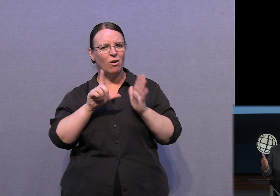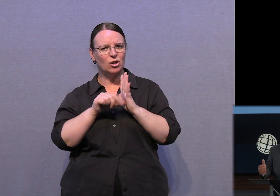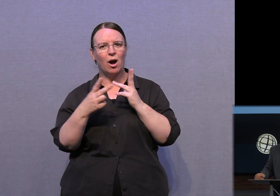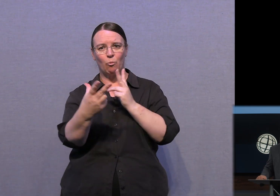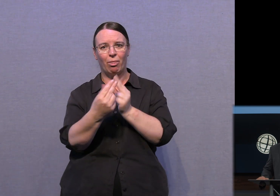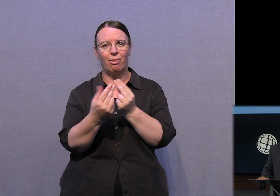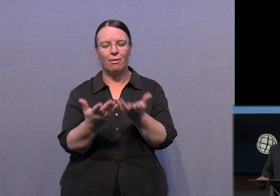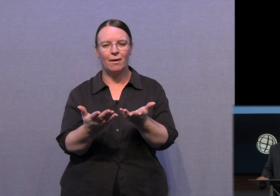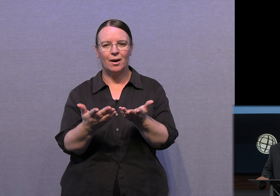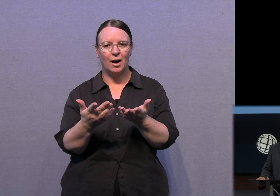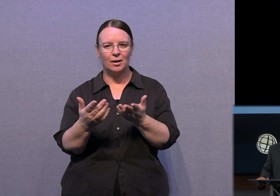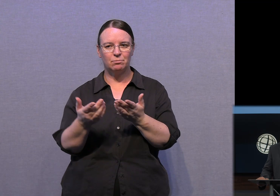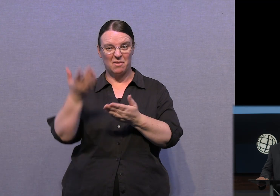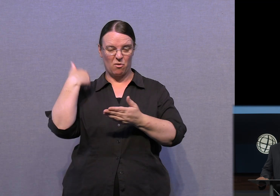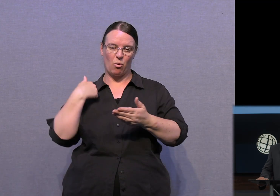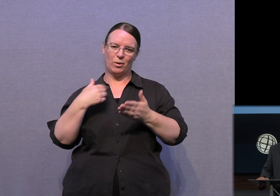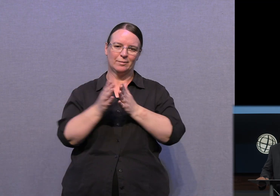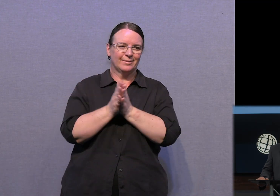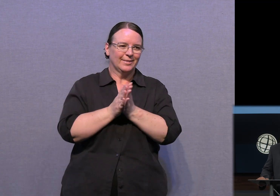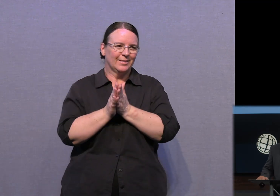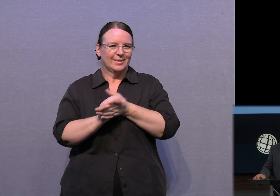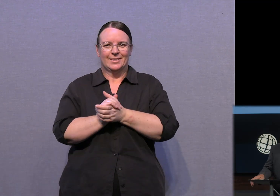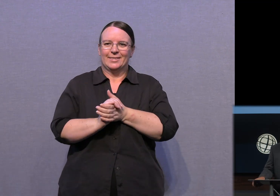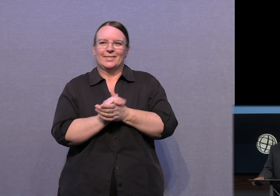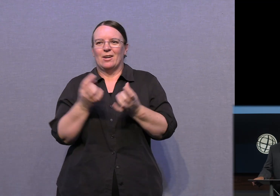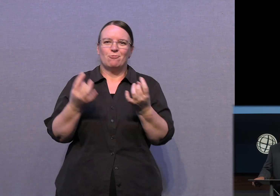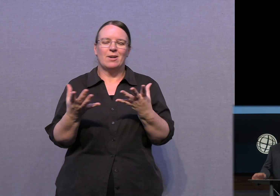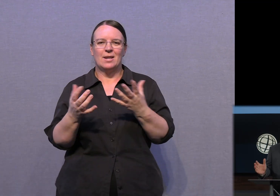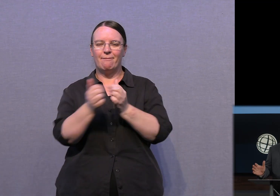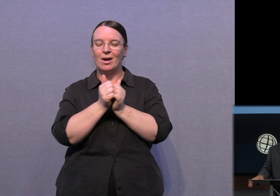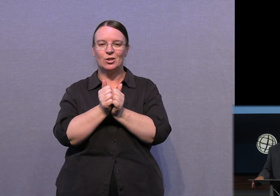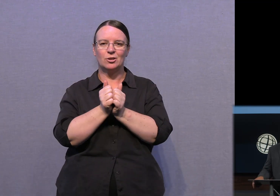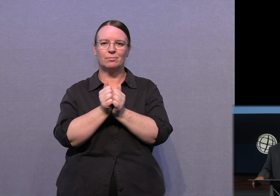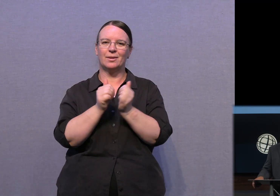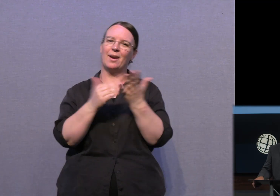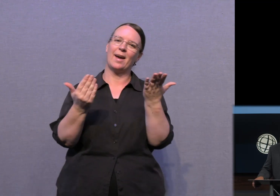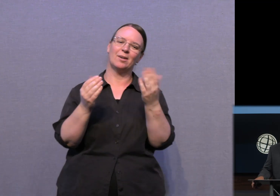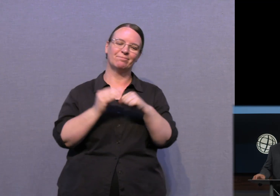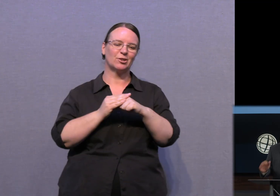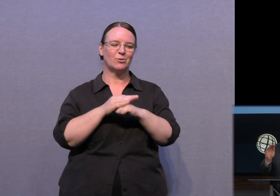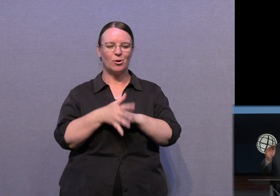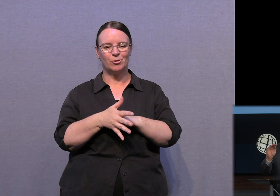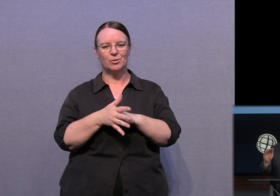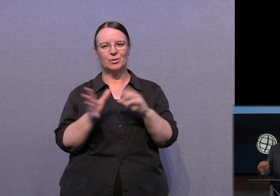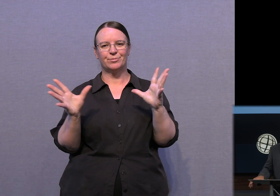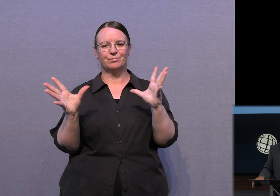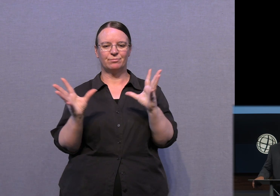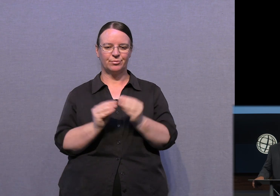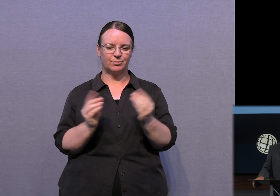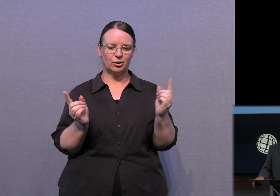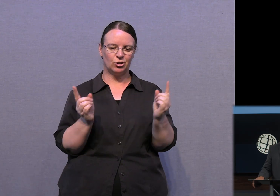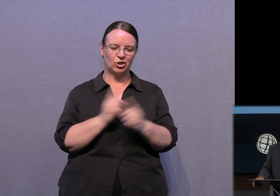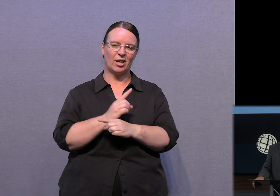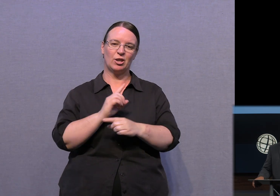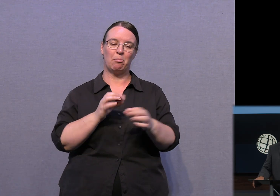are looking forward to the fellowship and the ministry together. But COVID-19 has other plans. But God is bigger